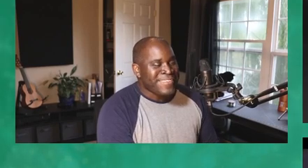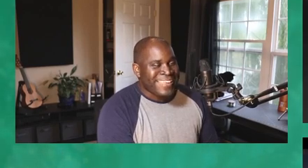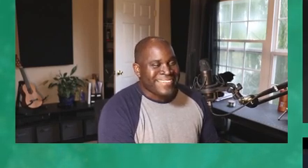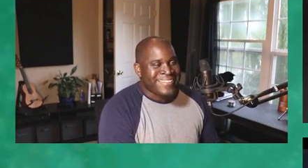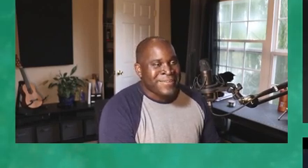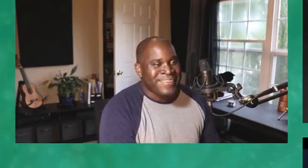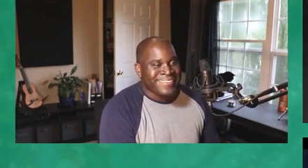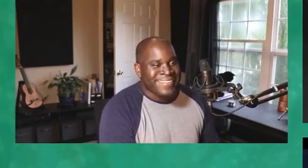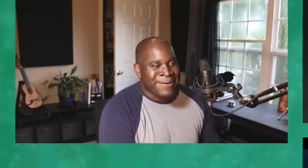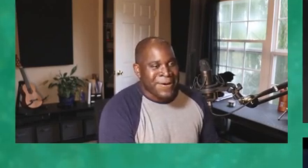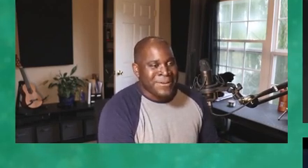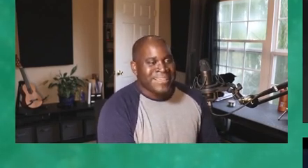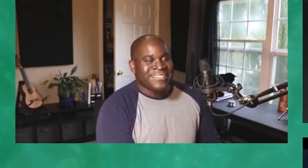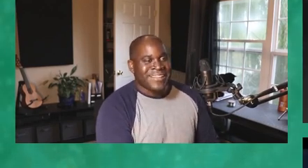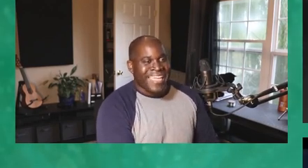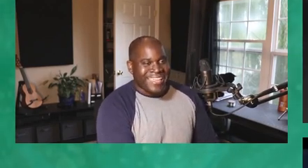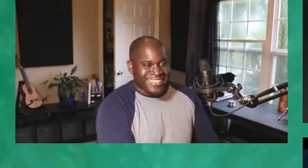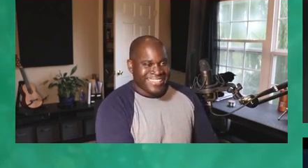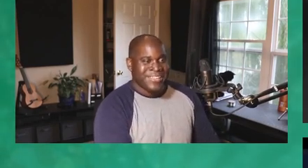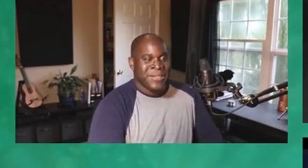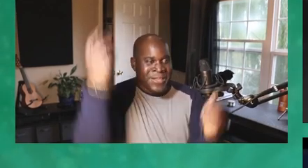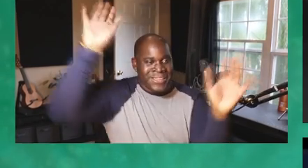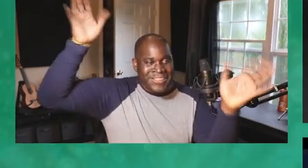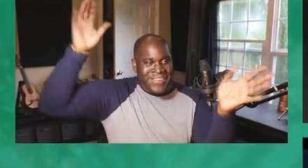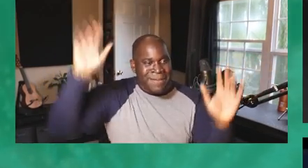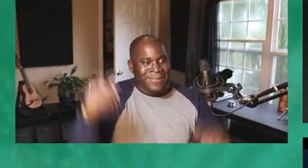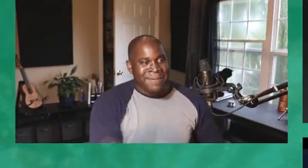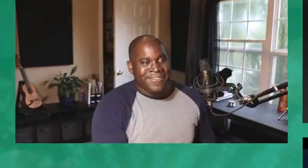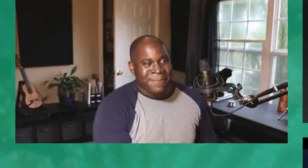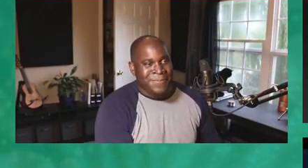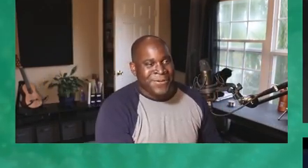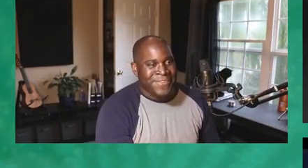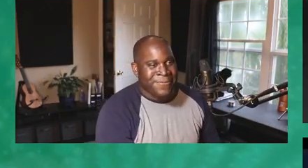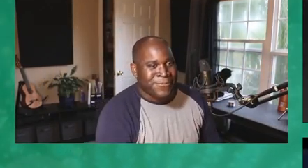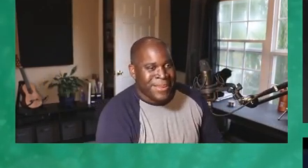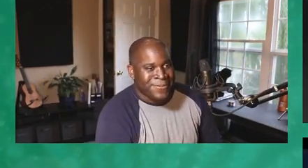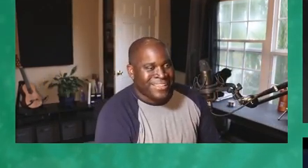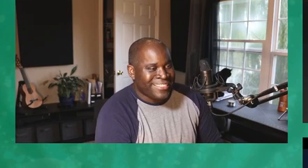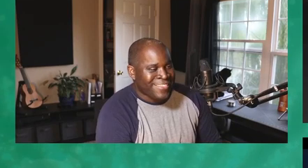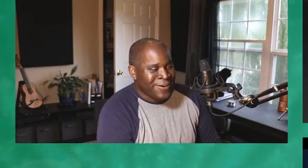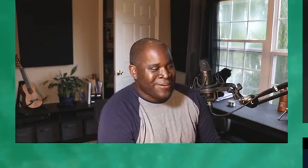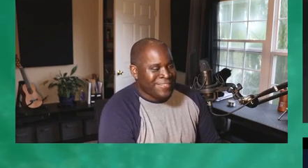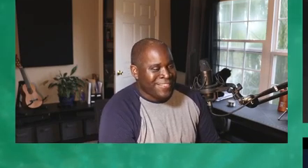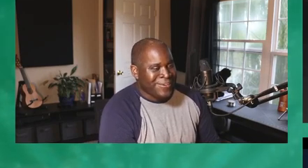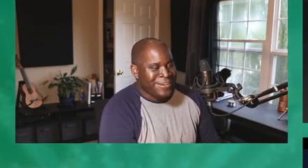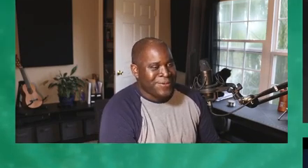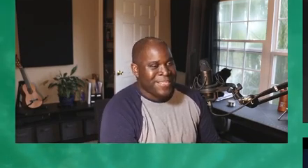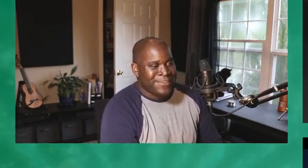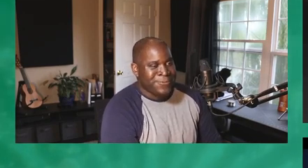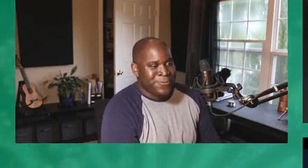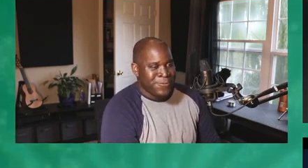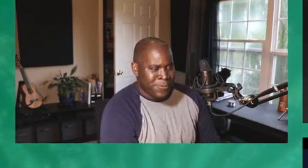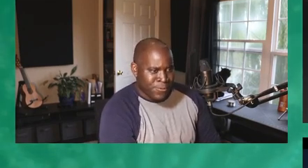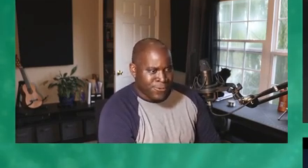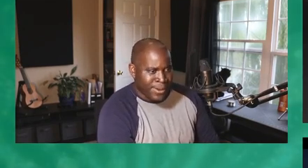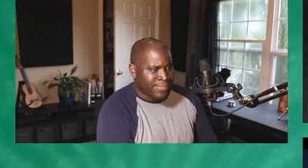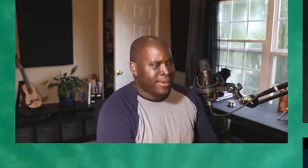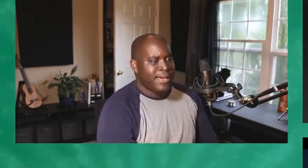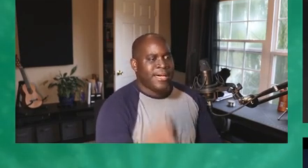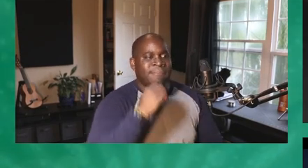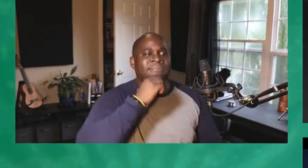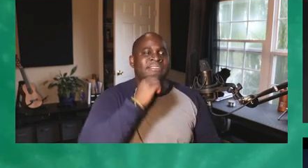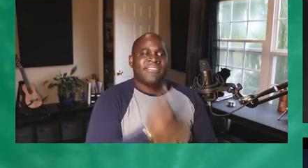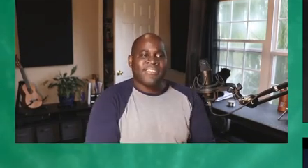it. Physics, Tyrone. Look at that. Good job. Look how much that bow staff is wavering. That's hard. That's hard to do. That's good for